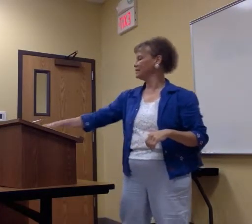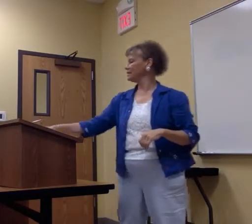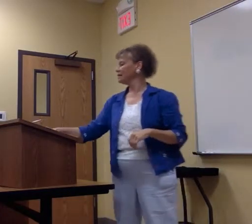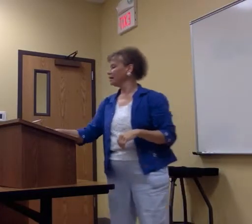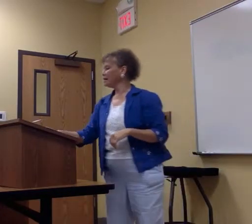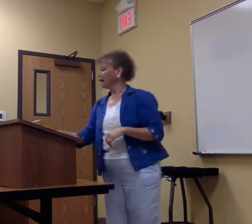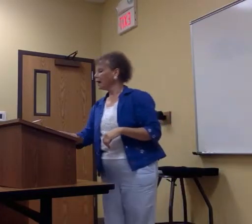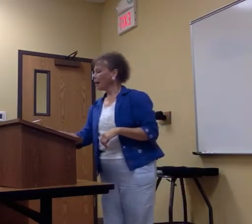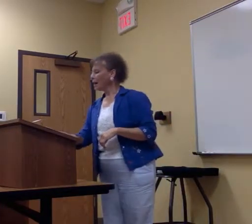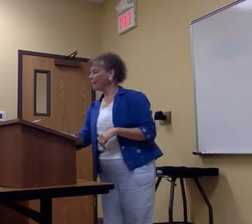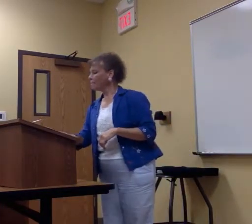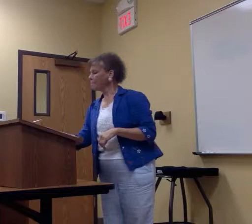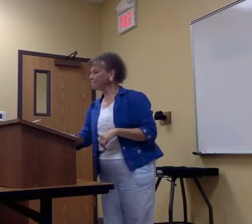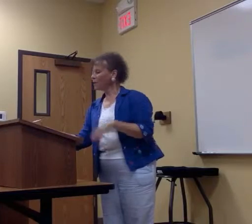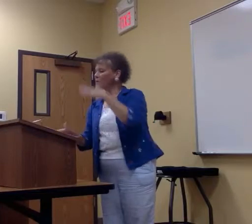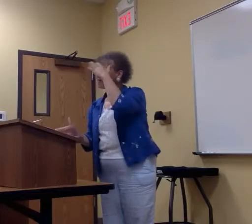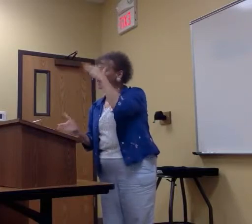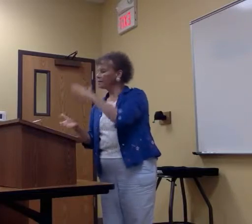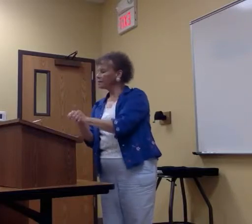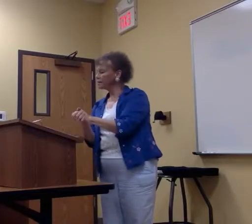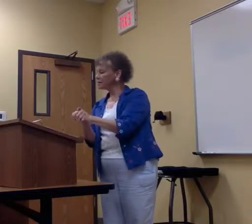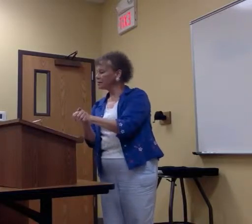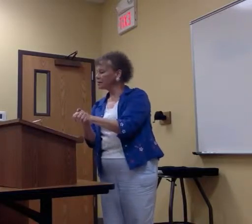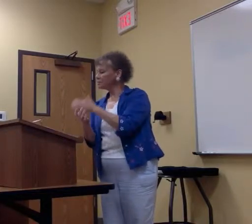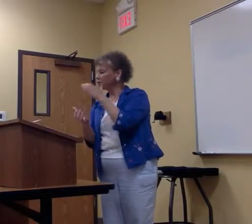Now we've got husband and wife already.